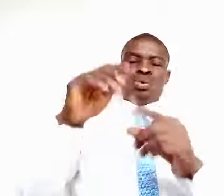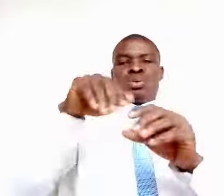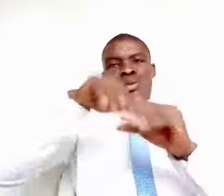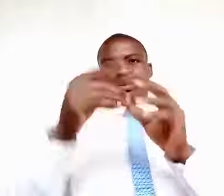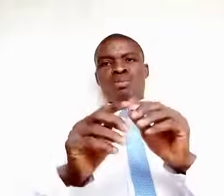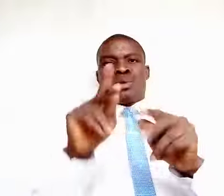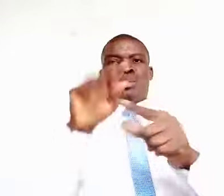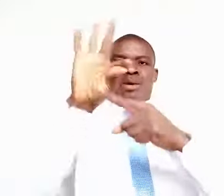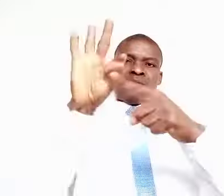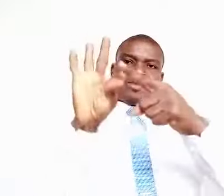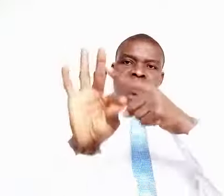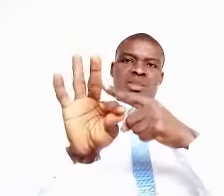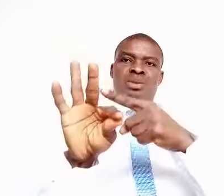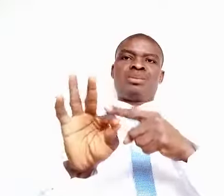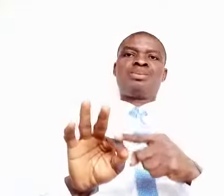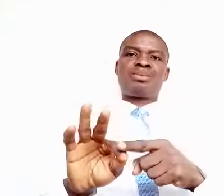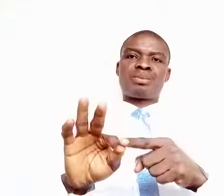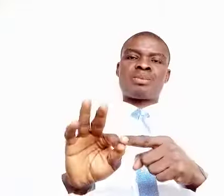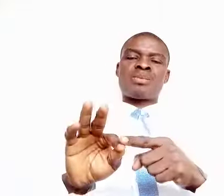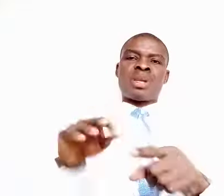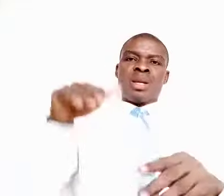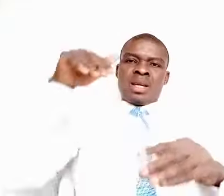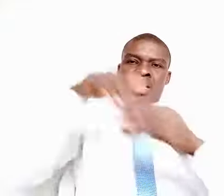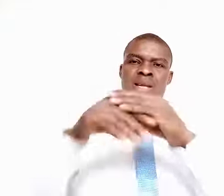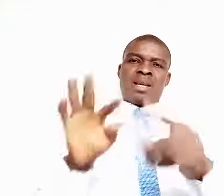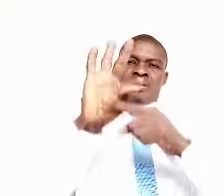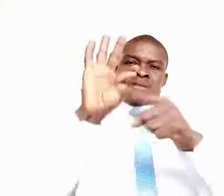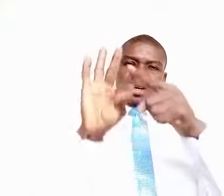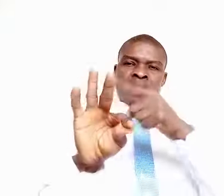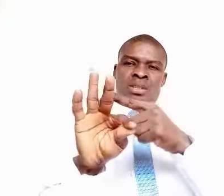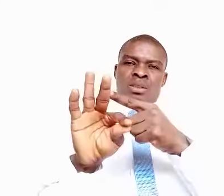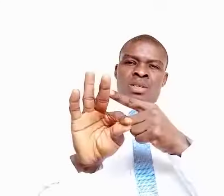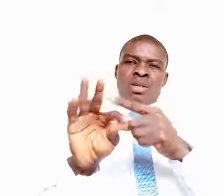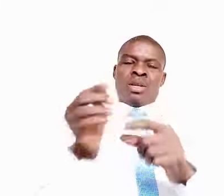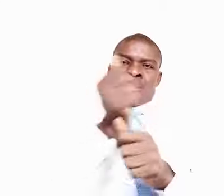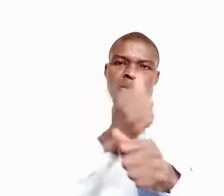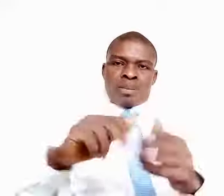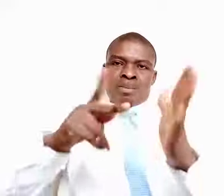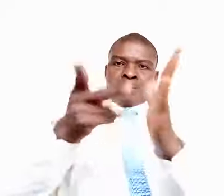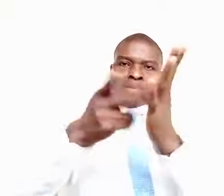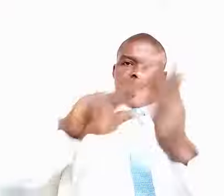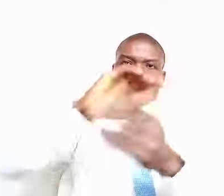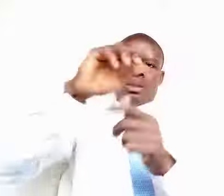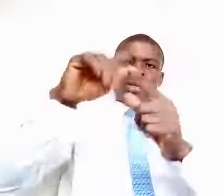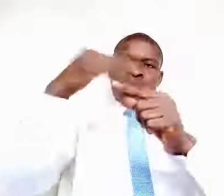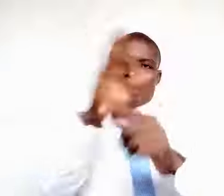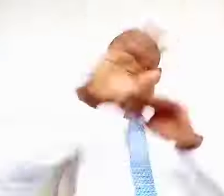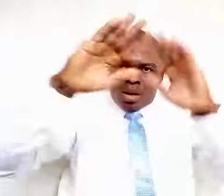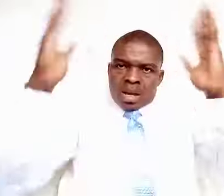fractions. A fraction represents parts of a whole. When something is broken